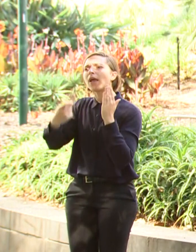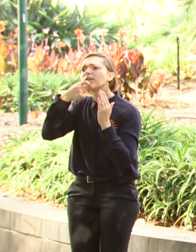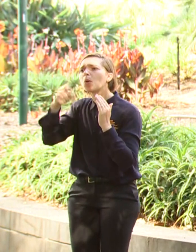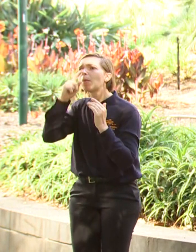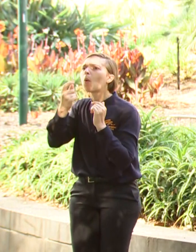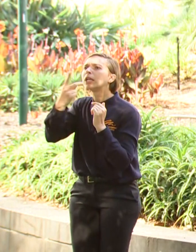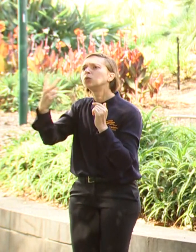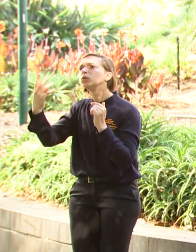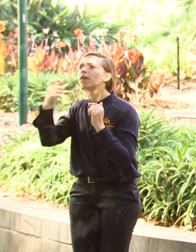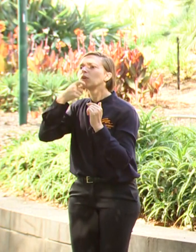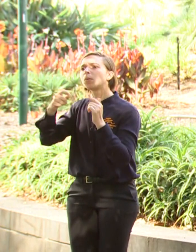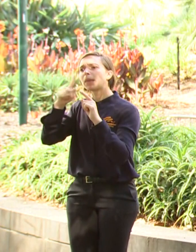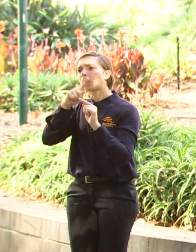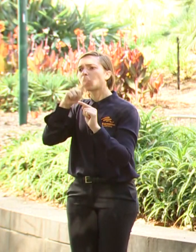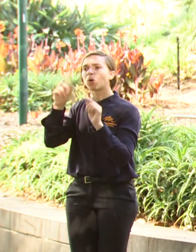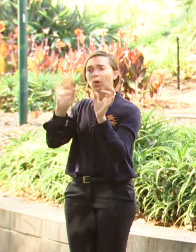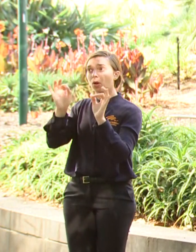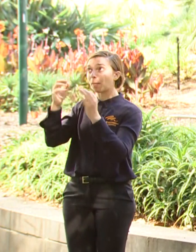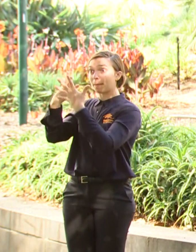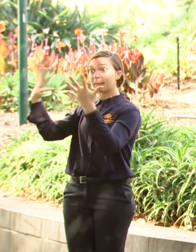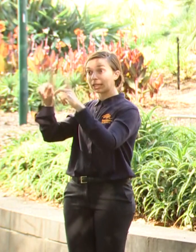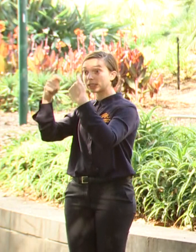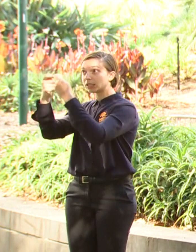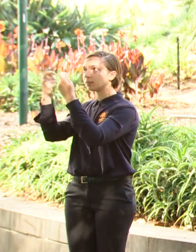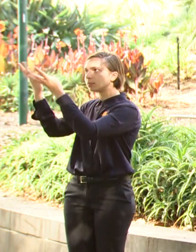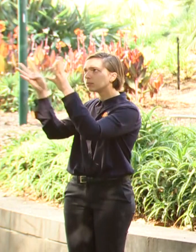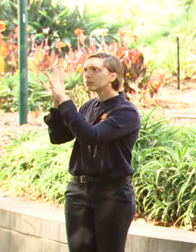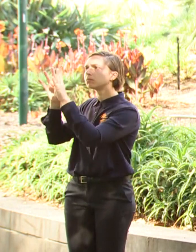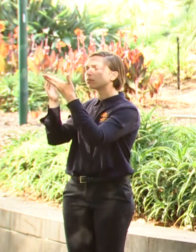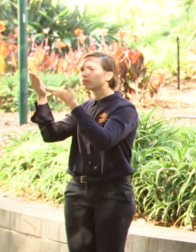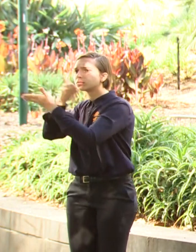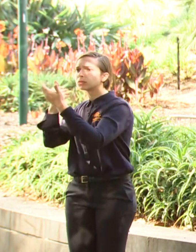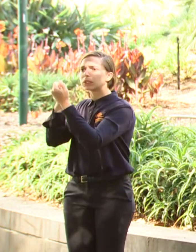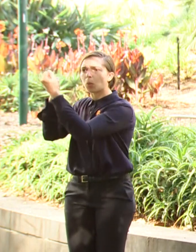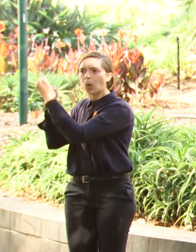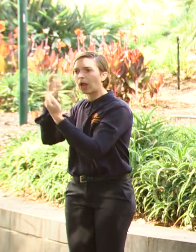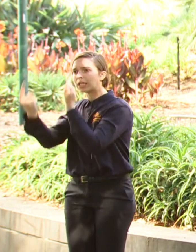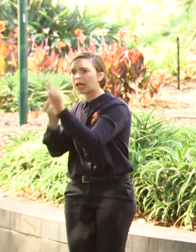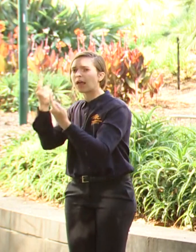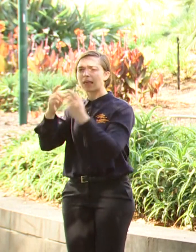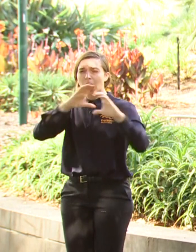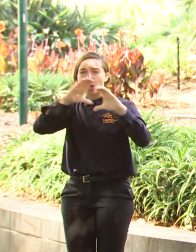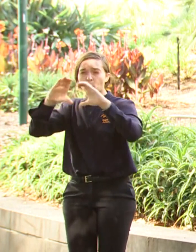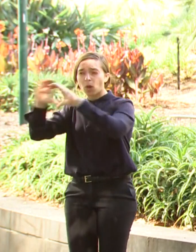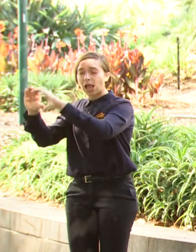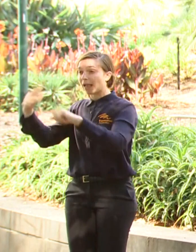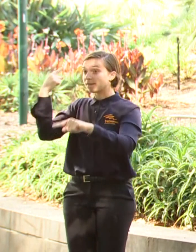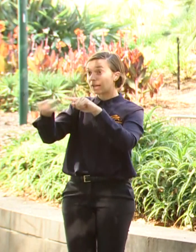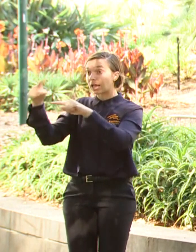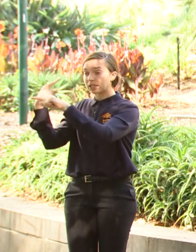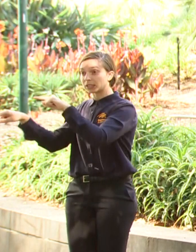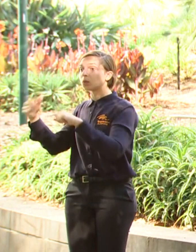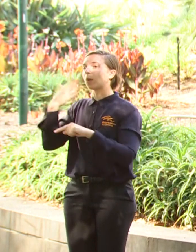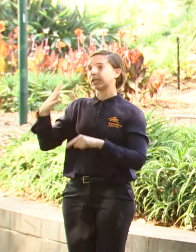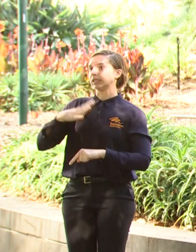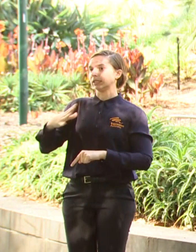best information out as quickly as possible and to communicate with people as accurately, as fairly, as concisely, as often as is needed. And it's not